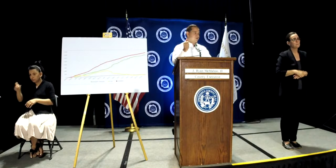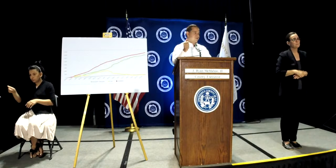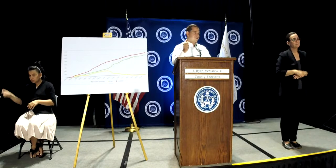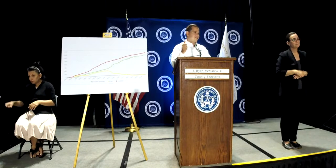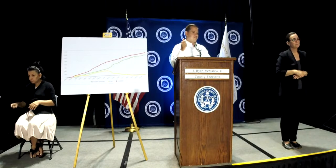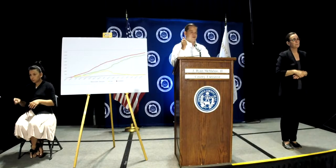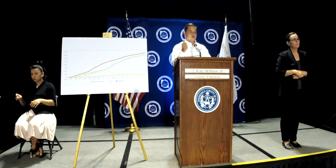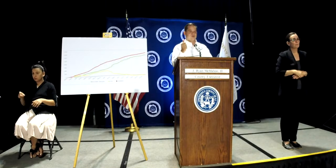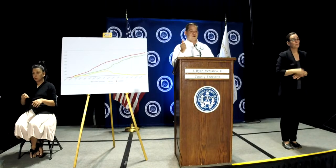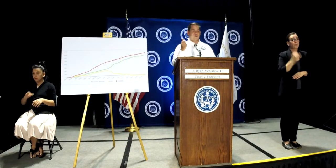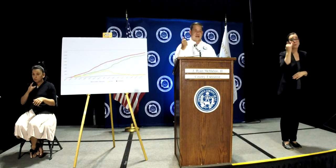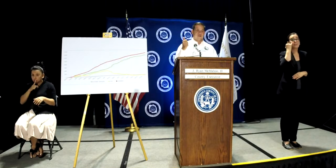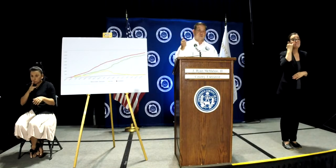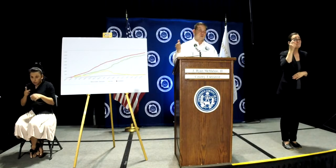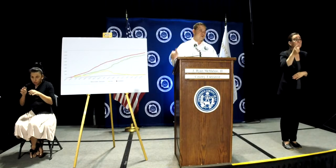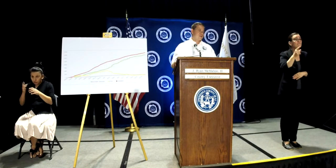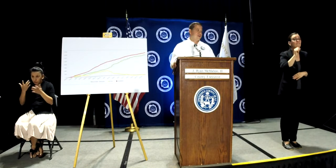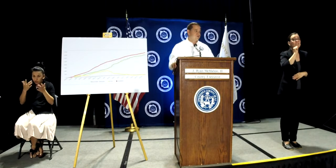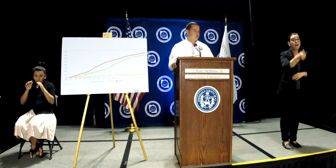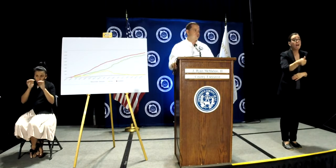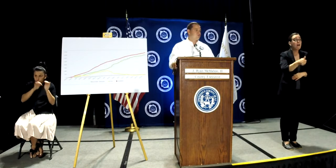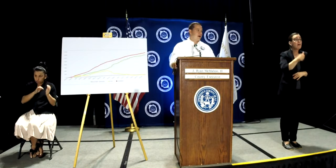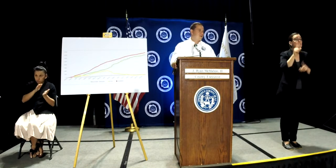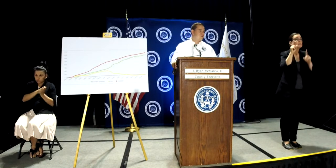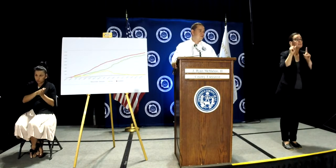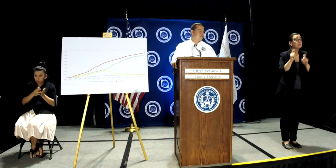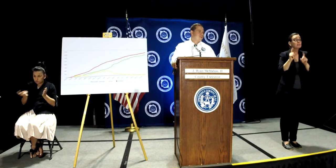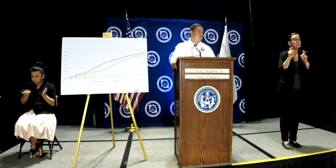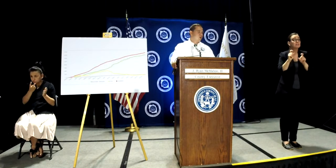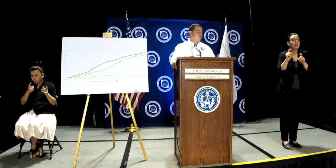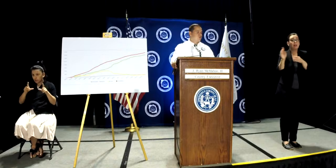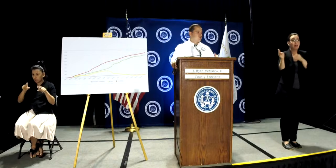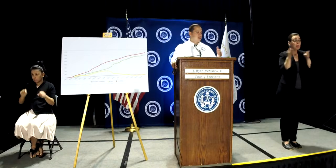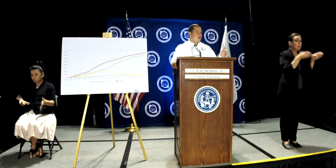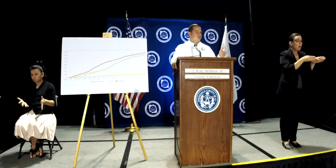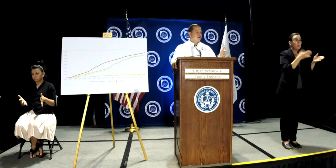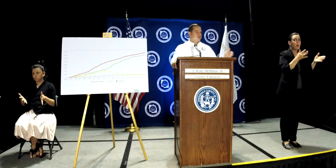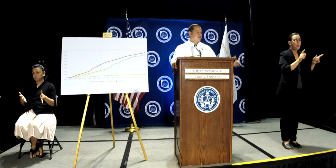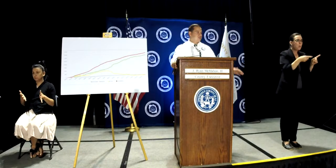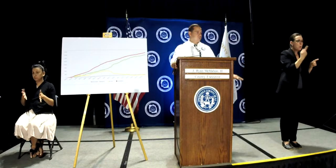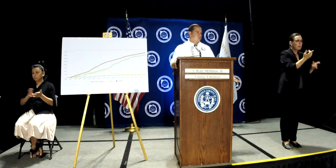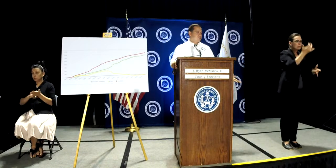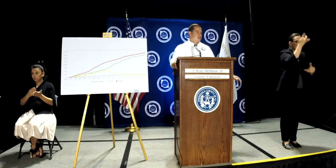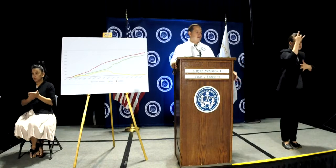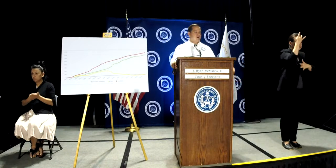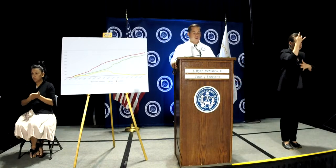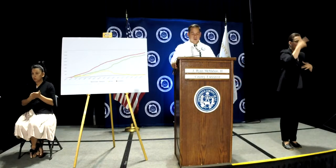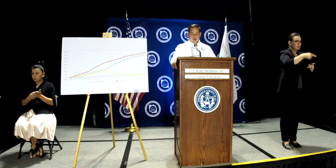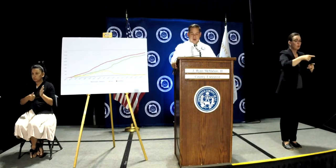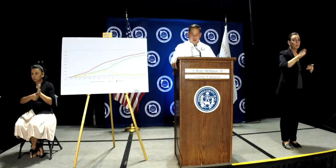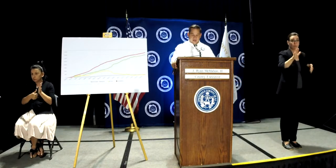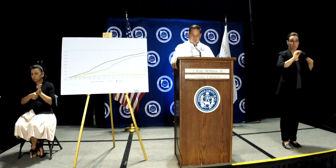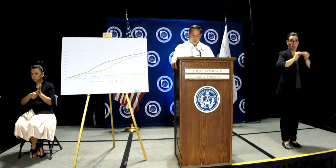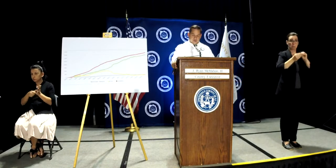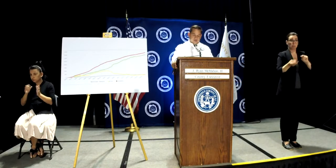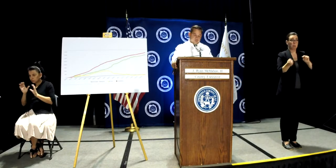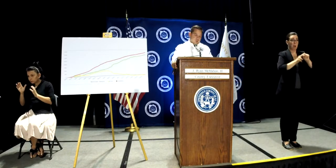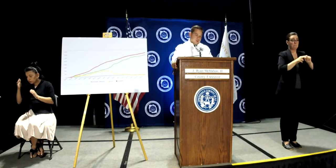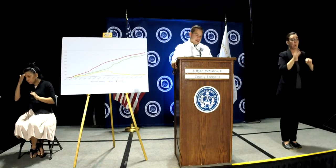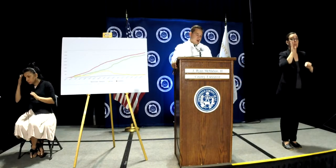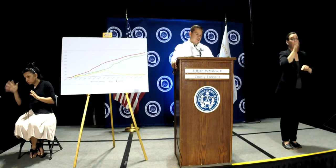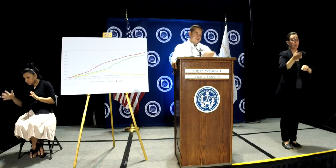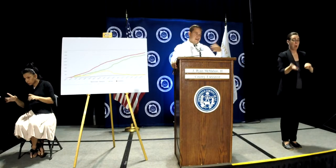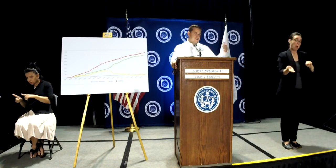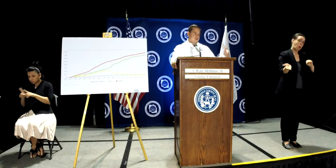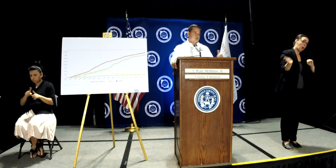been in the buildings, nursing homes, hospitals, first responders. So if you do that, you're never going to keep your rates that low. That's why it's